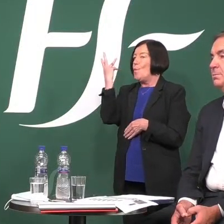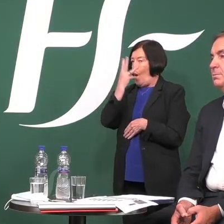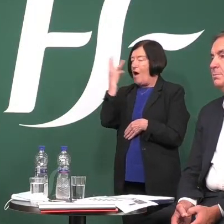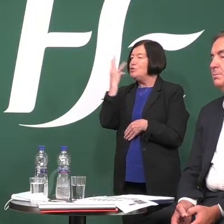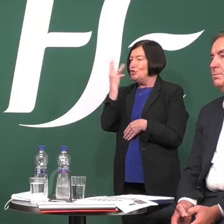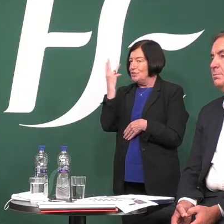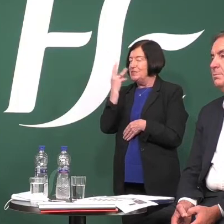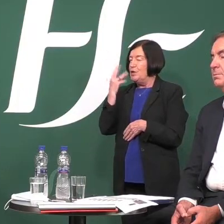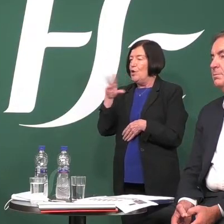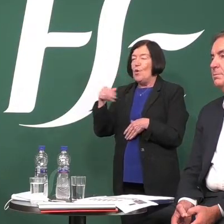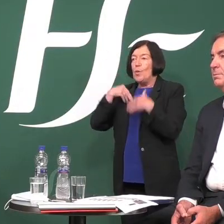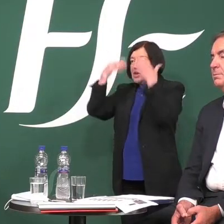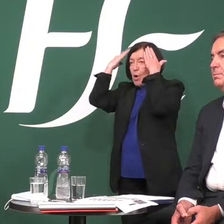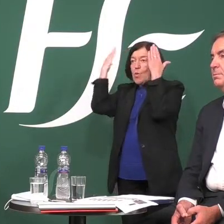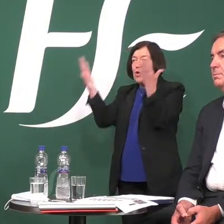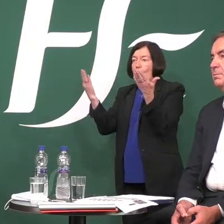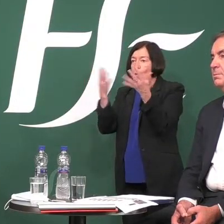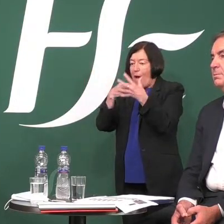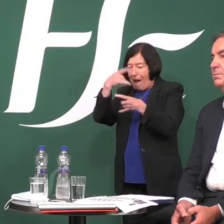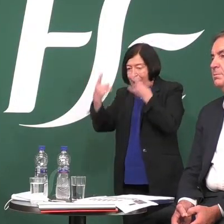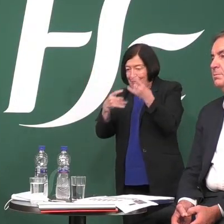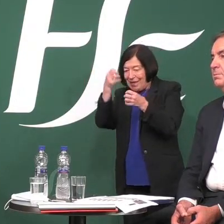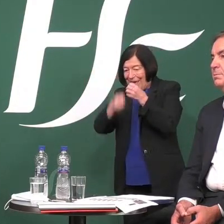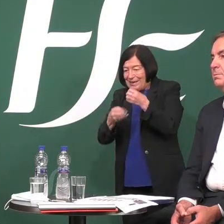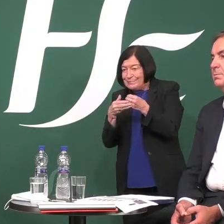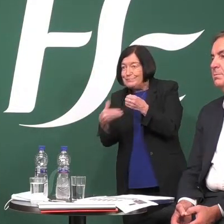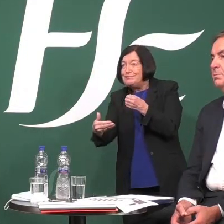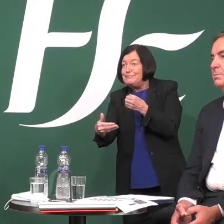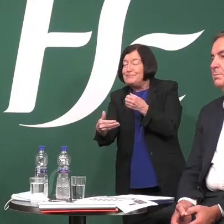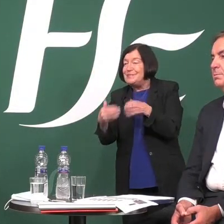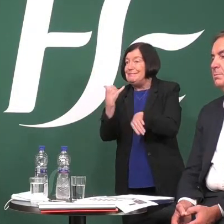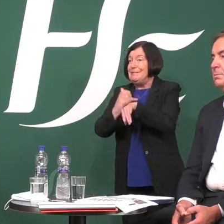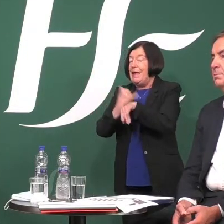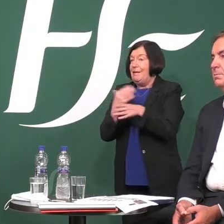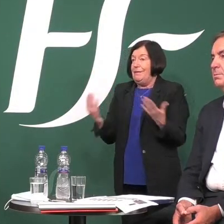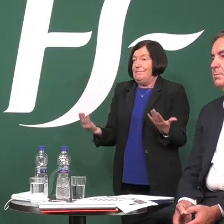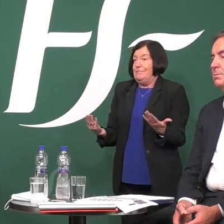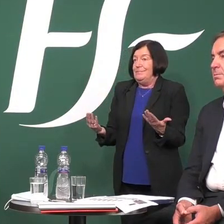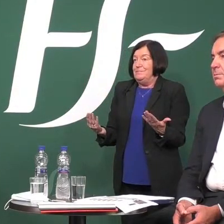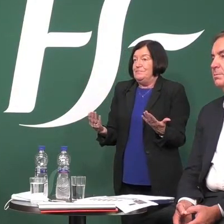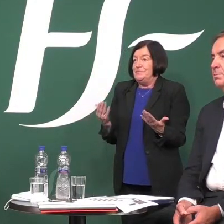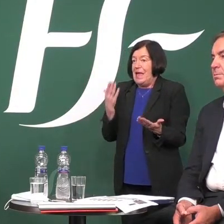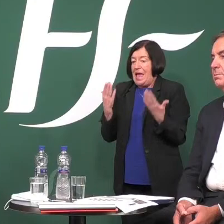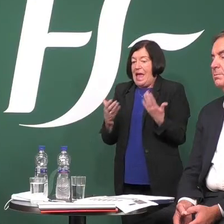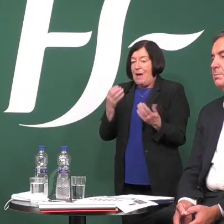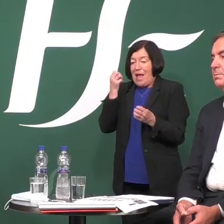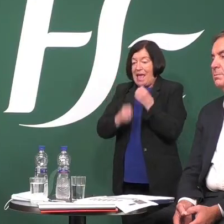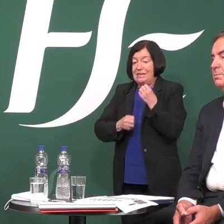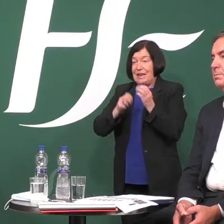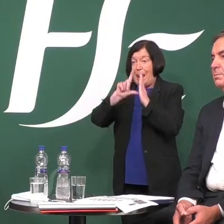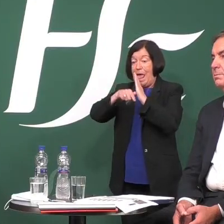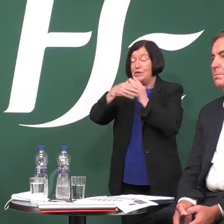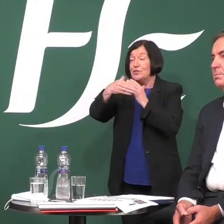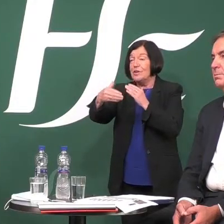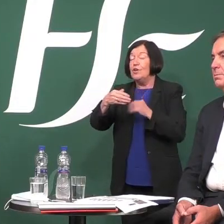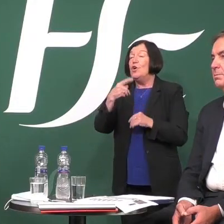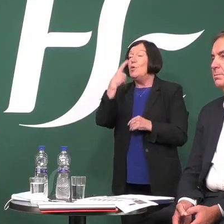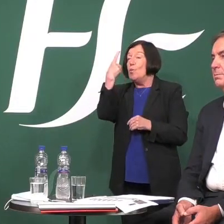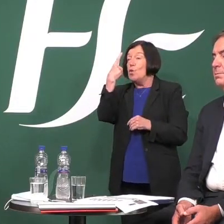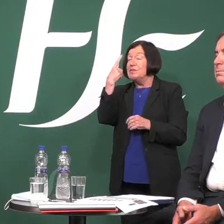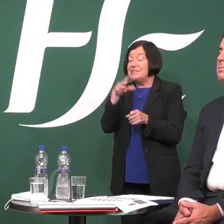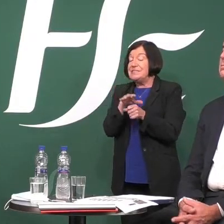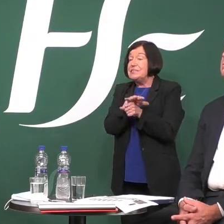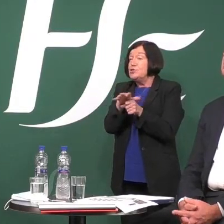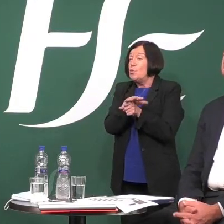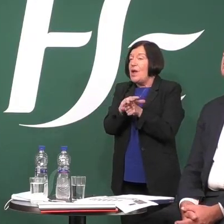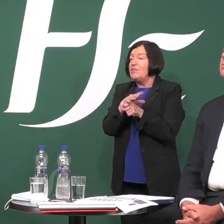I think we don't know what the end game of this pandemic is yet in terms of how it ends up. But one possible scenario that